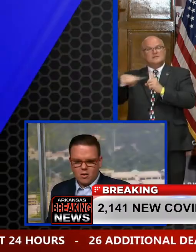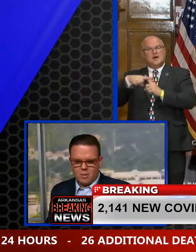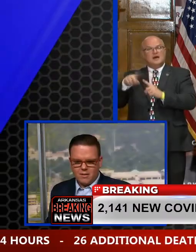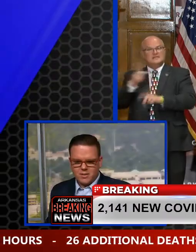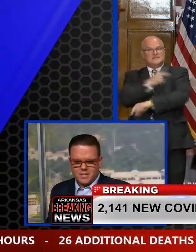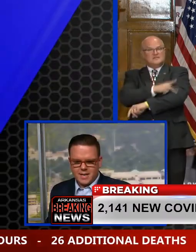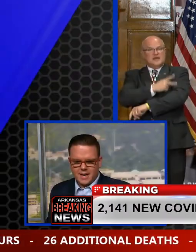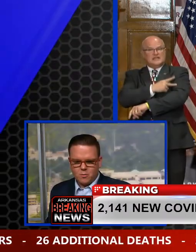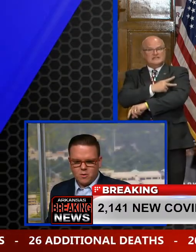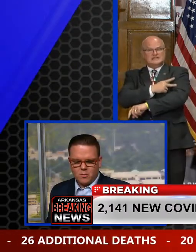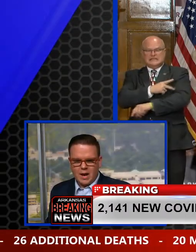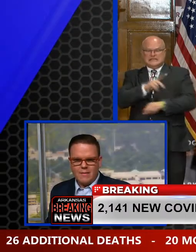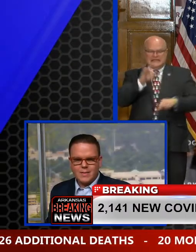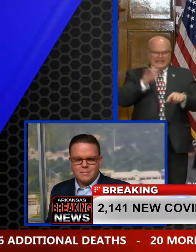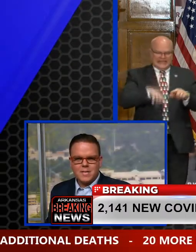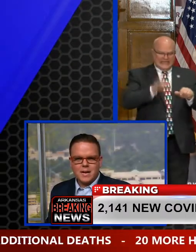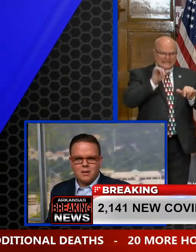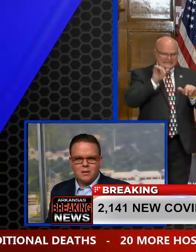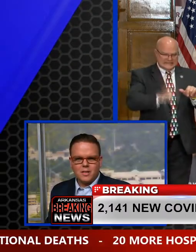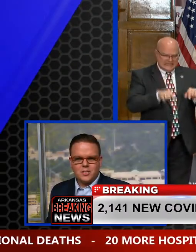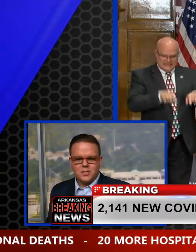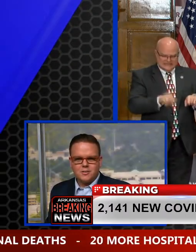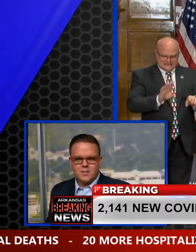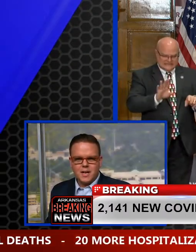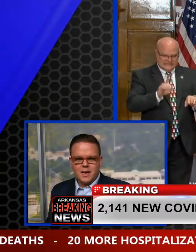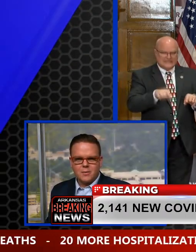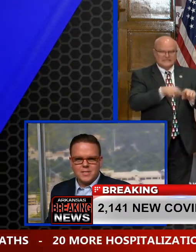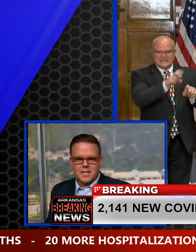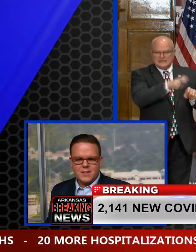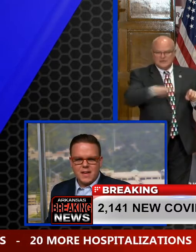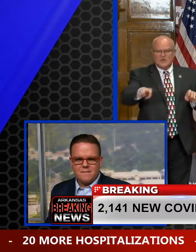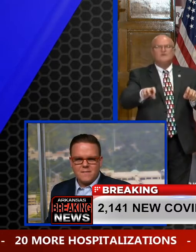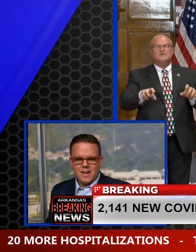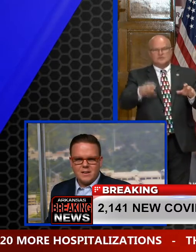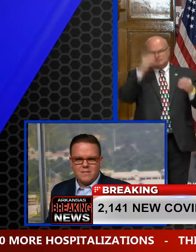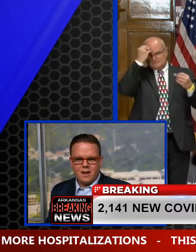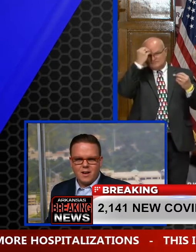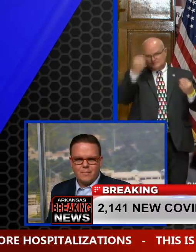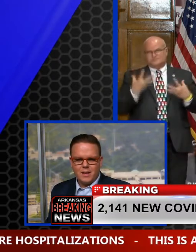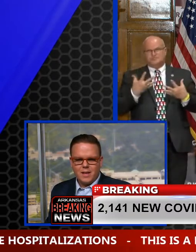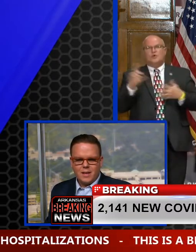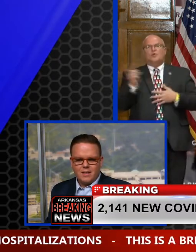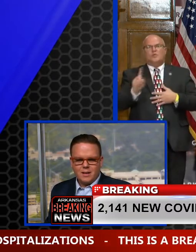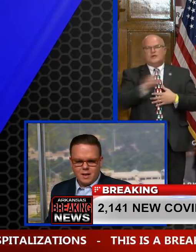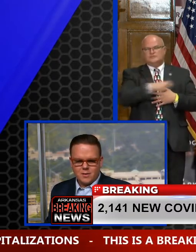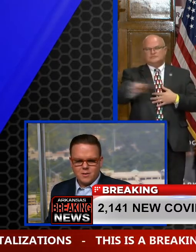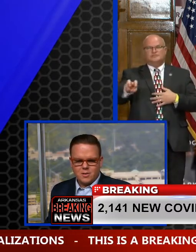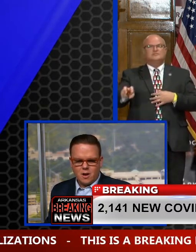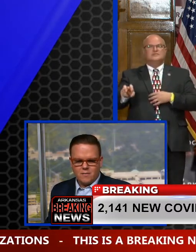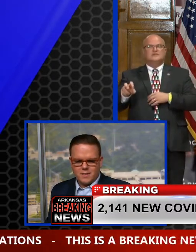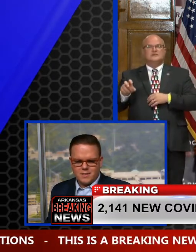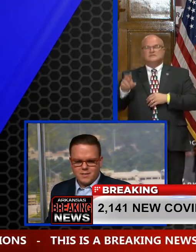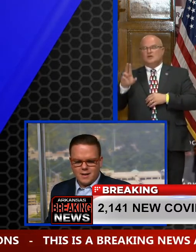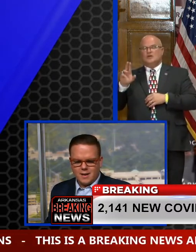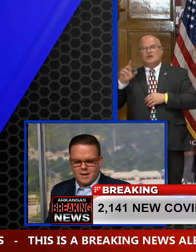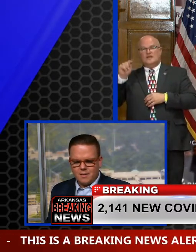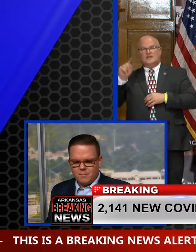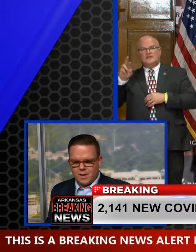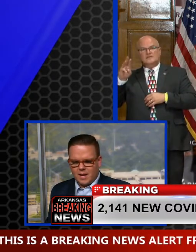And our apologies again. We're having some technical issues receiving that feed from the governor's